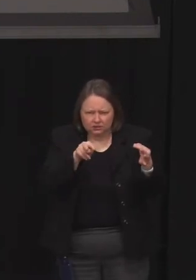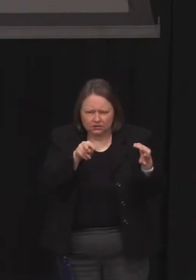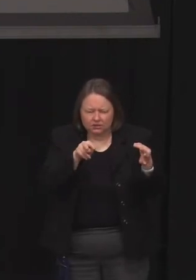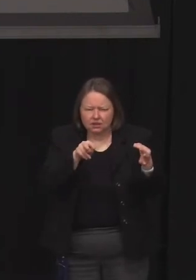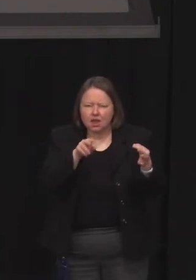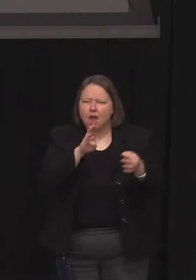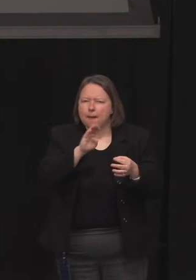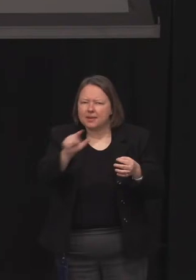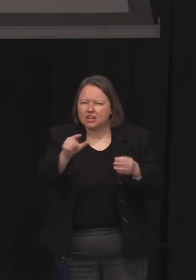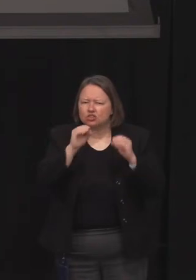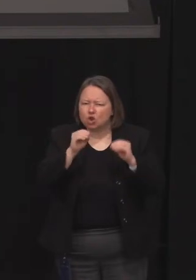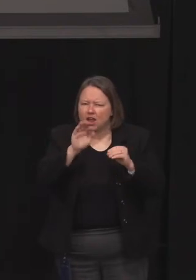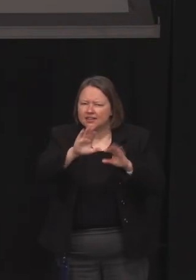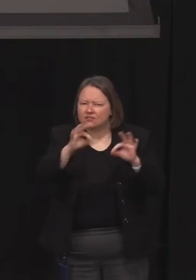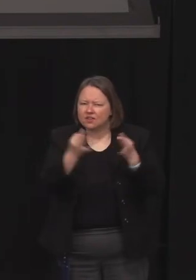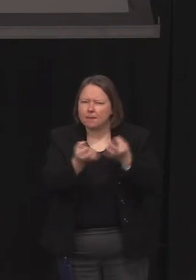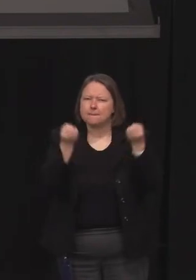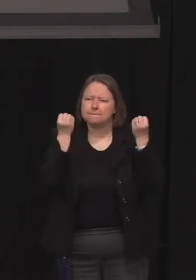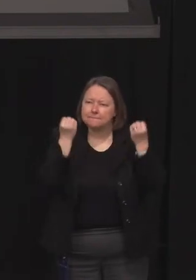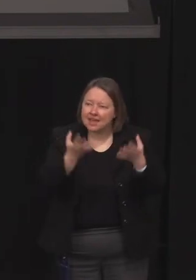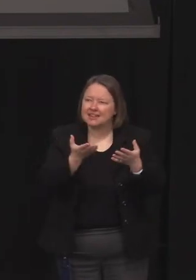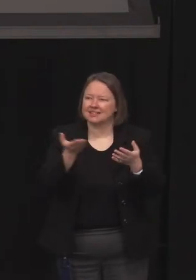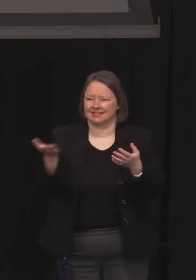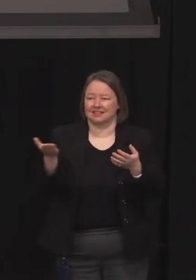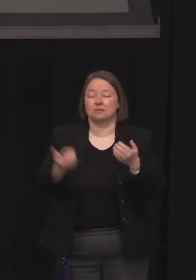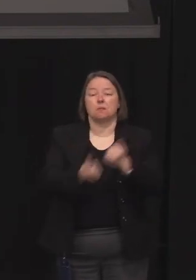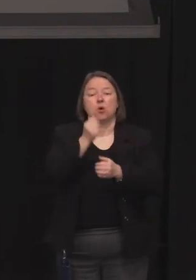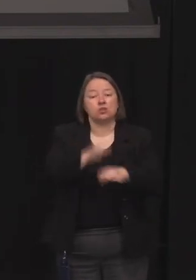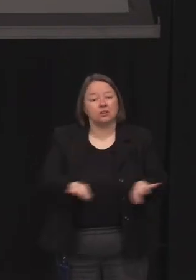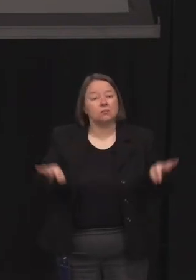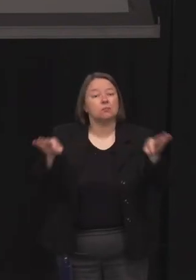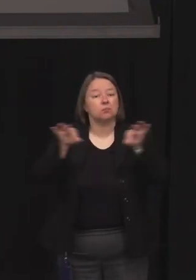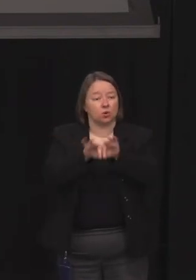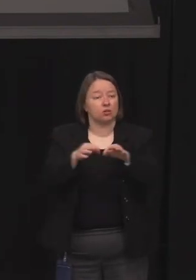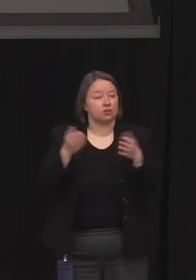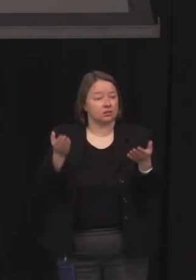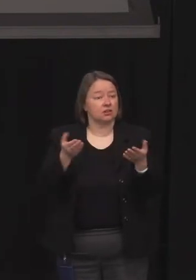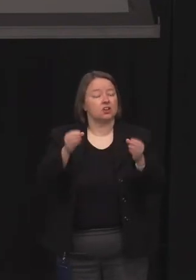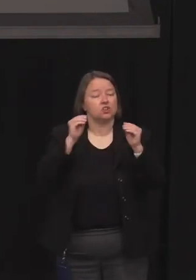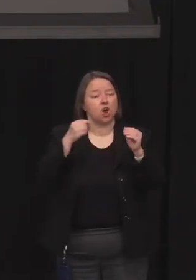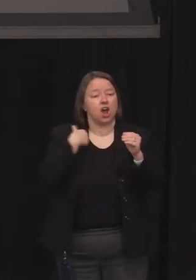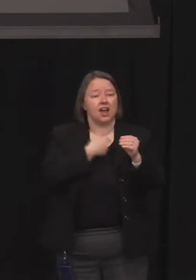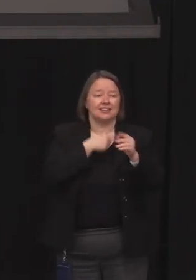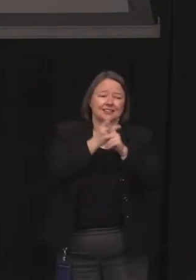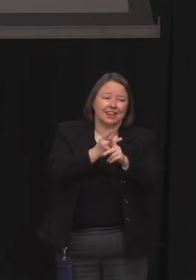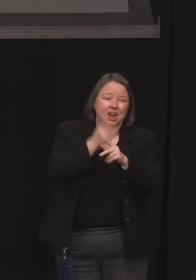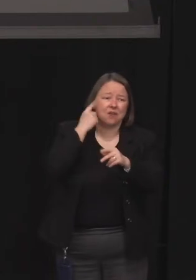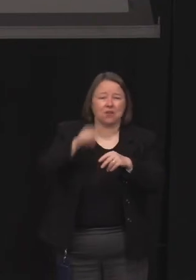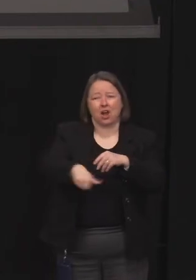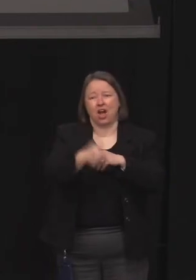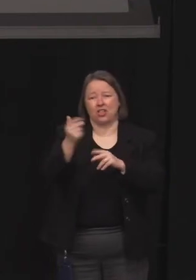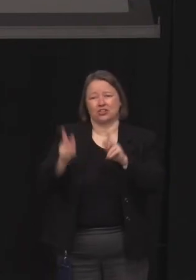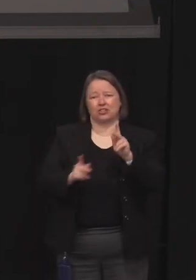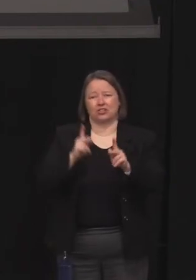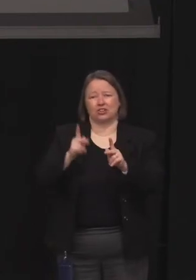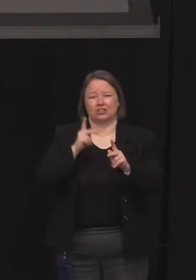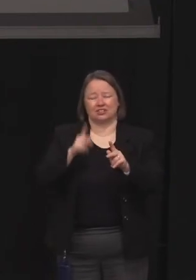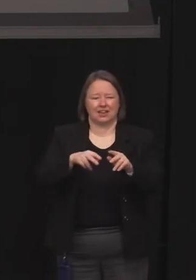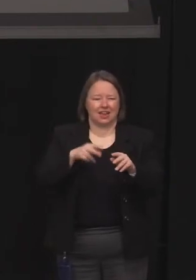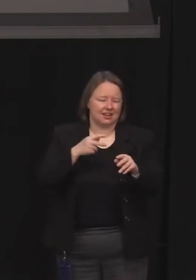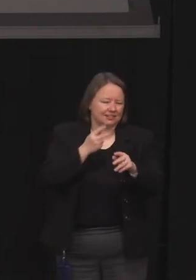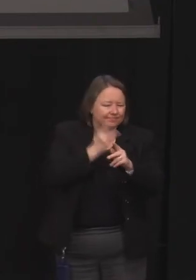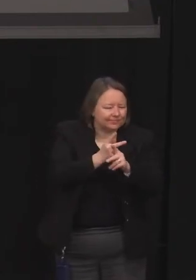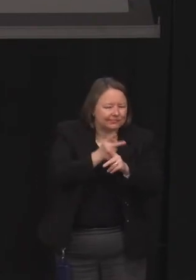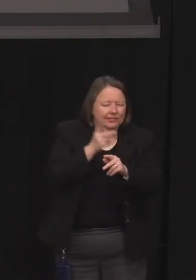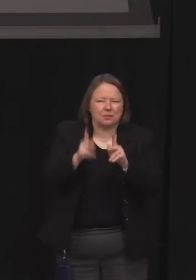Bill taught his family many things, but most importantly, he taught us to care for others and look out for those who do